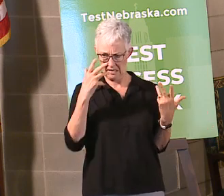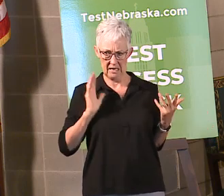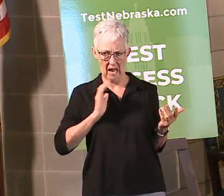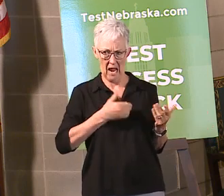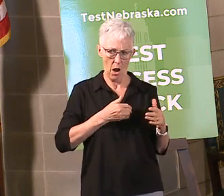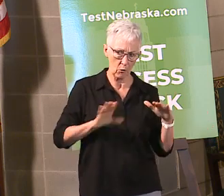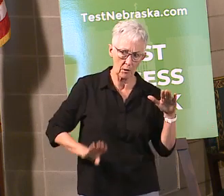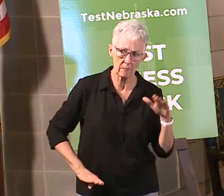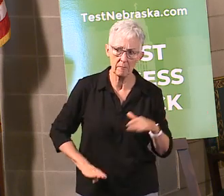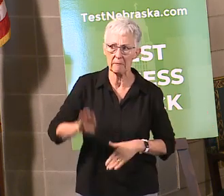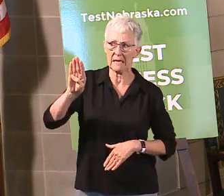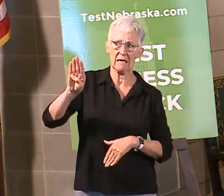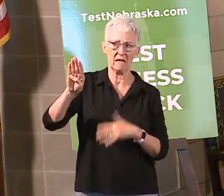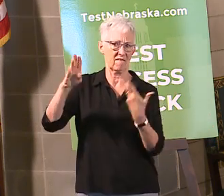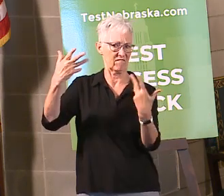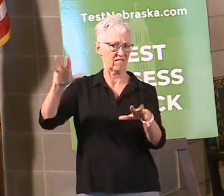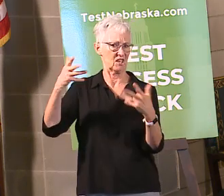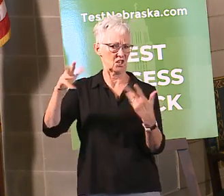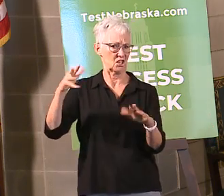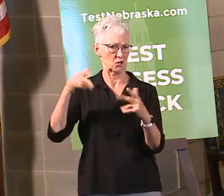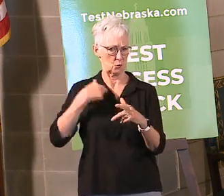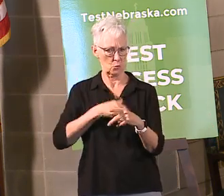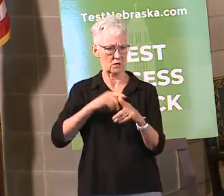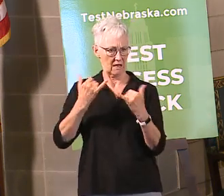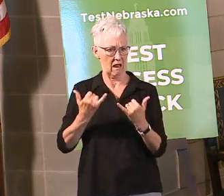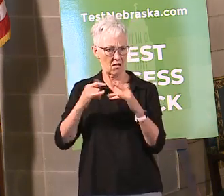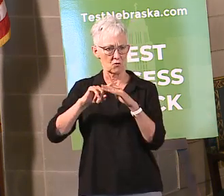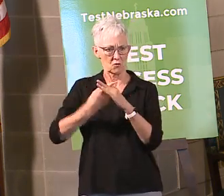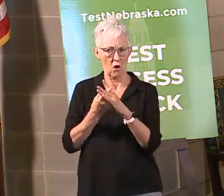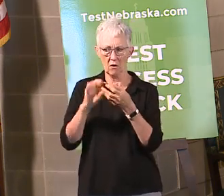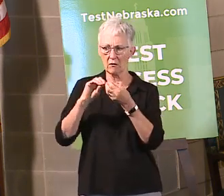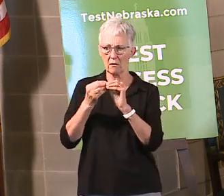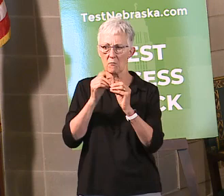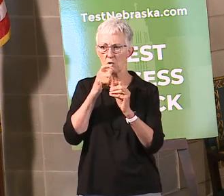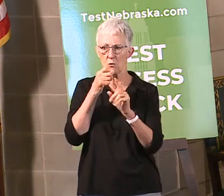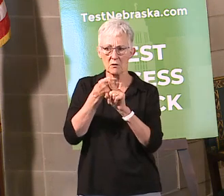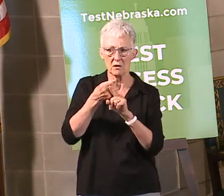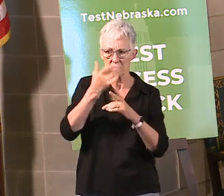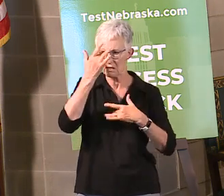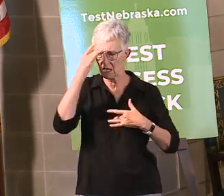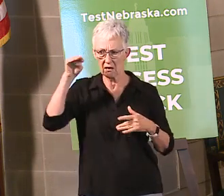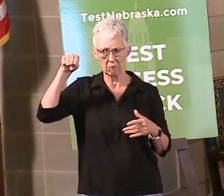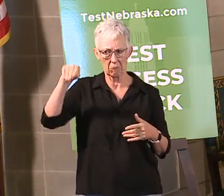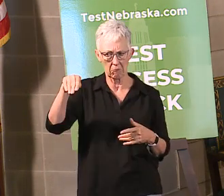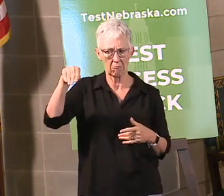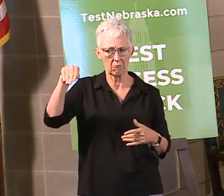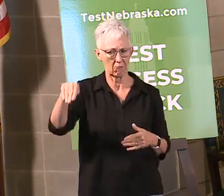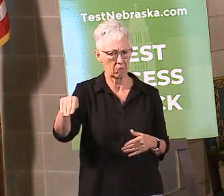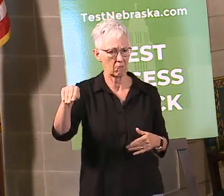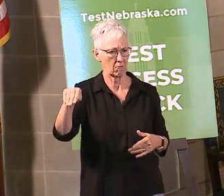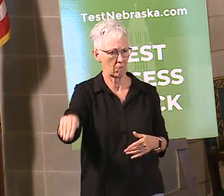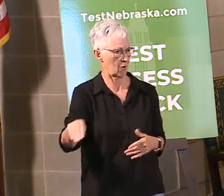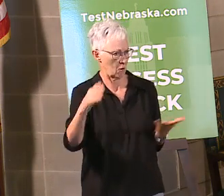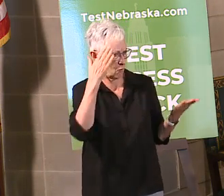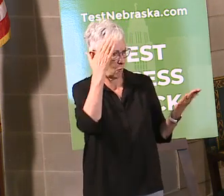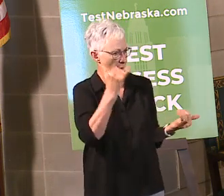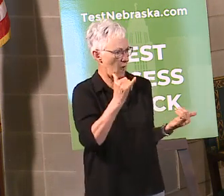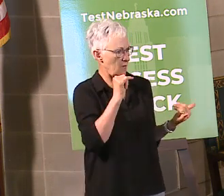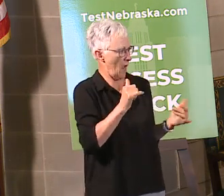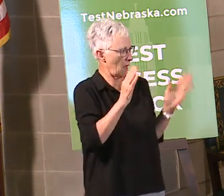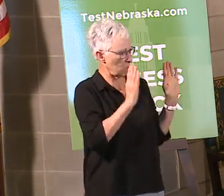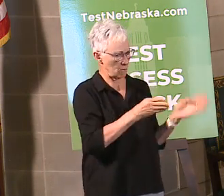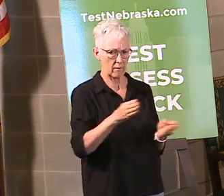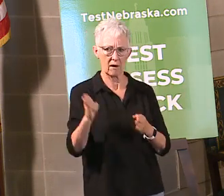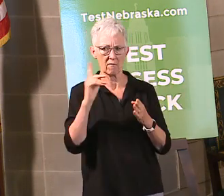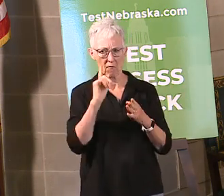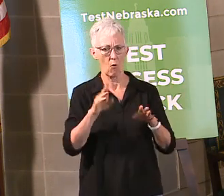you will relax directed health measures across the state? So we just loosened up some of these restrictions May 4th, and generally you need a couple of